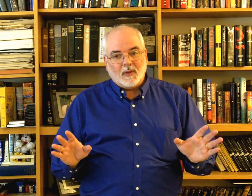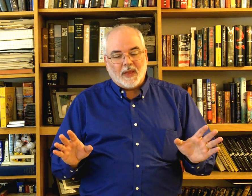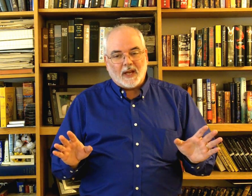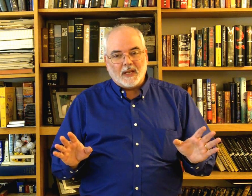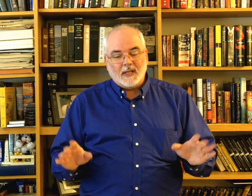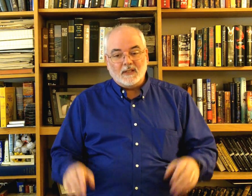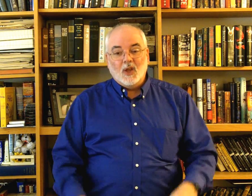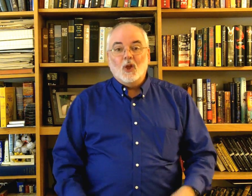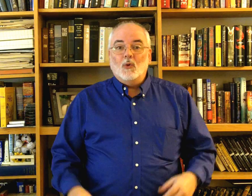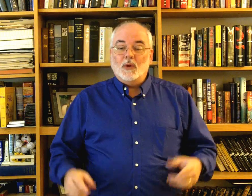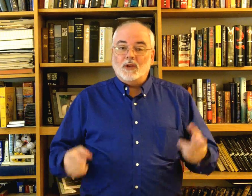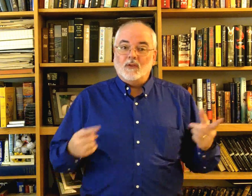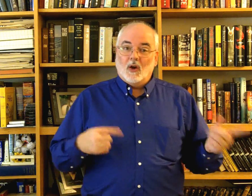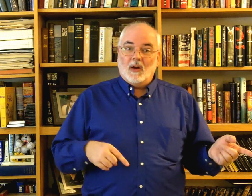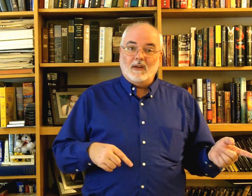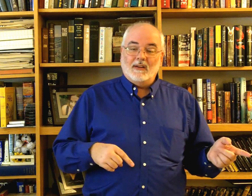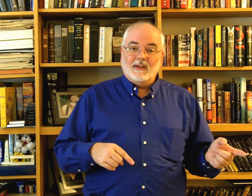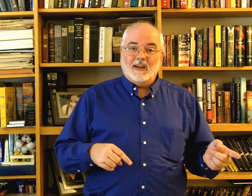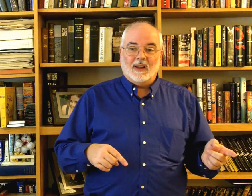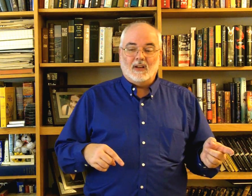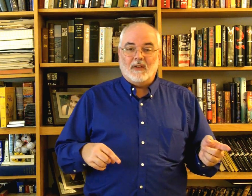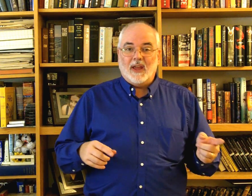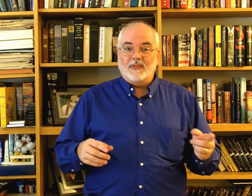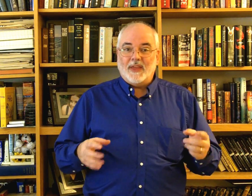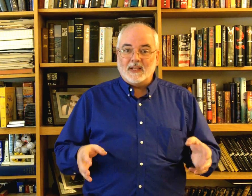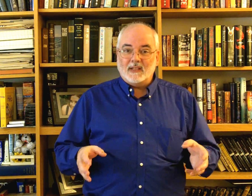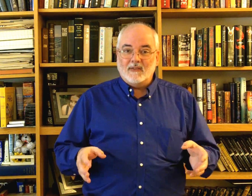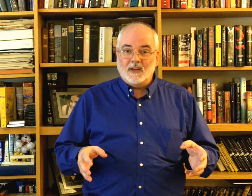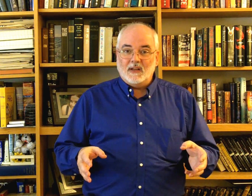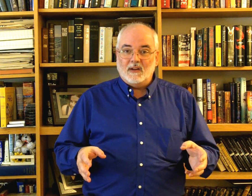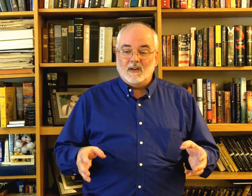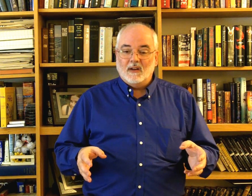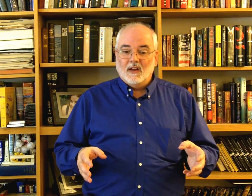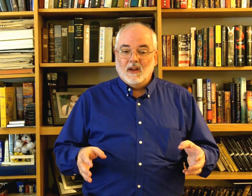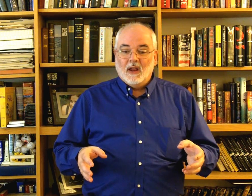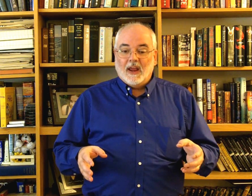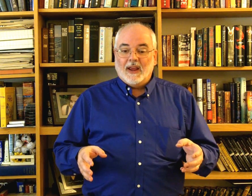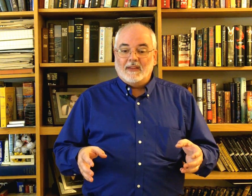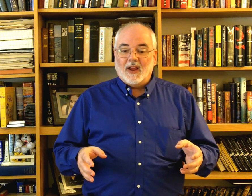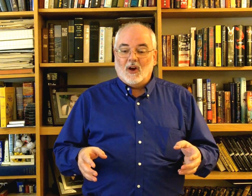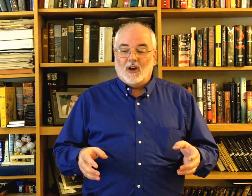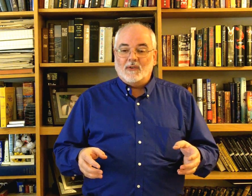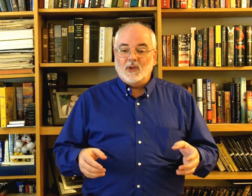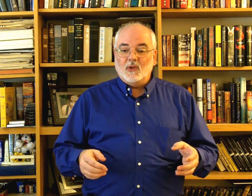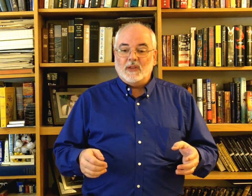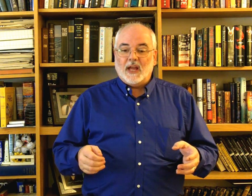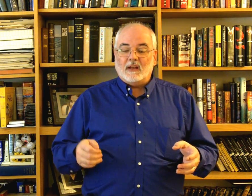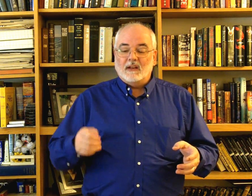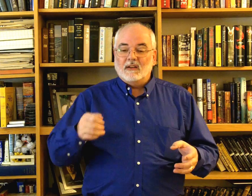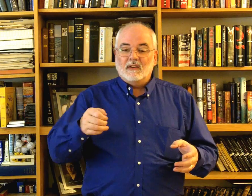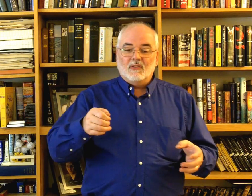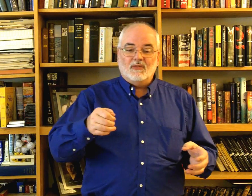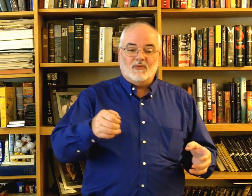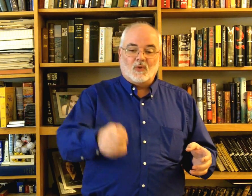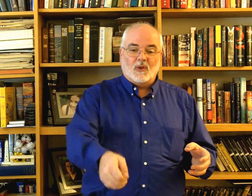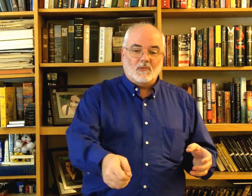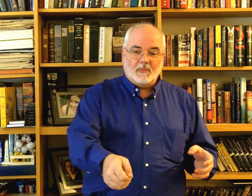that is when you've gone and you've had Thanksgiving dinner and they offer you that fourth